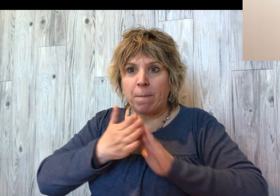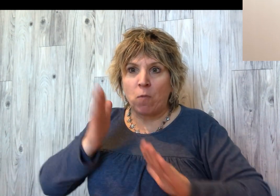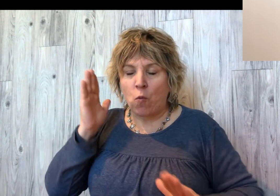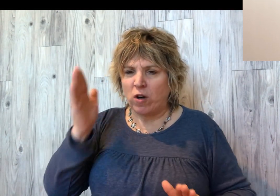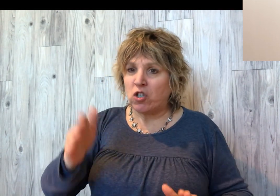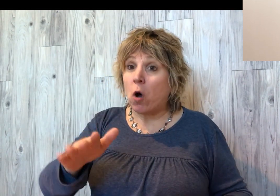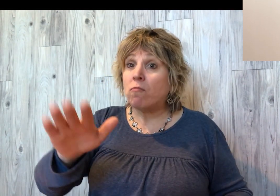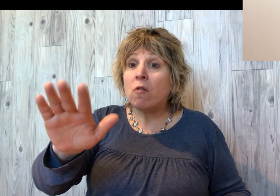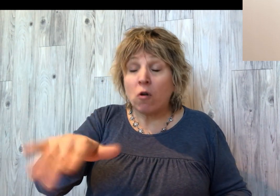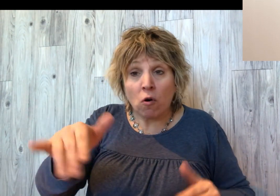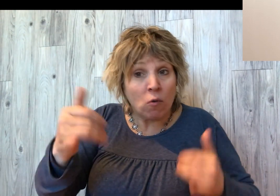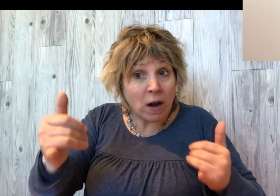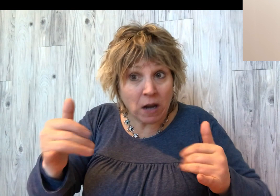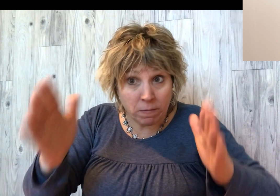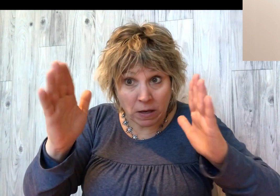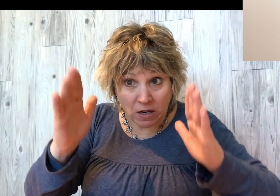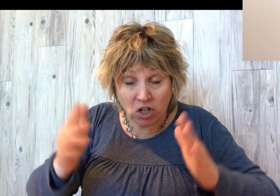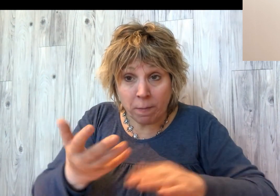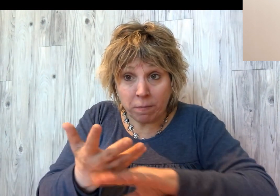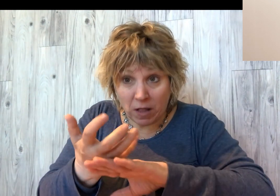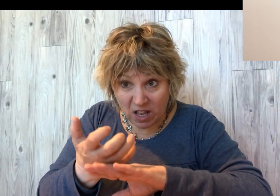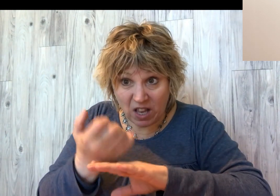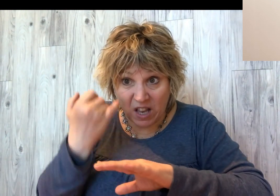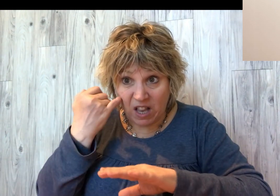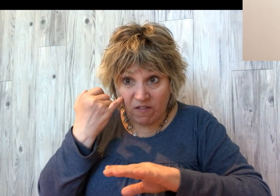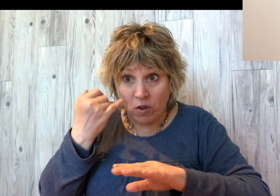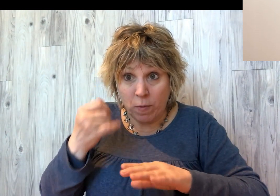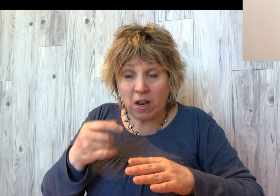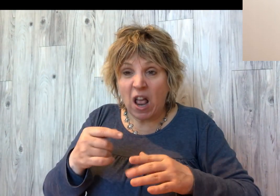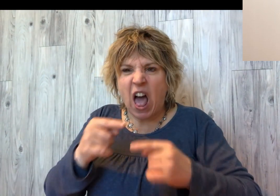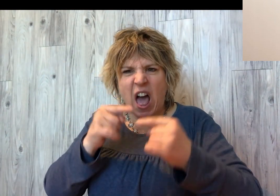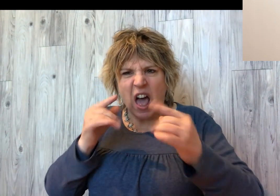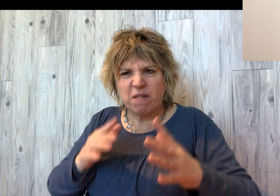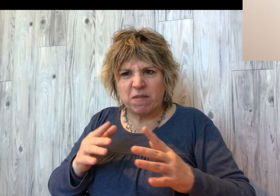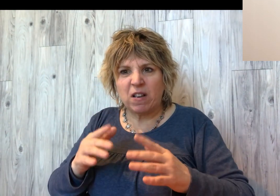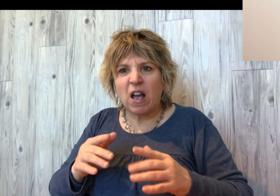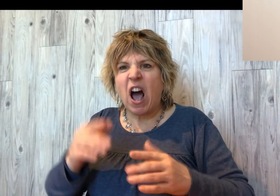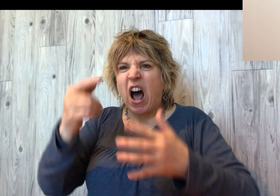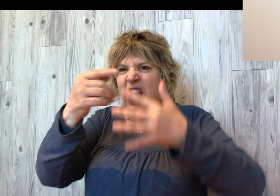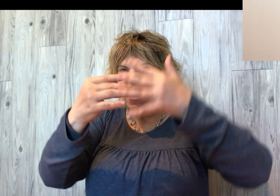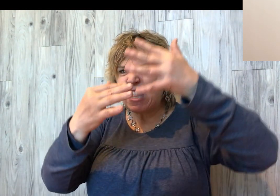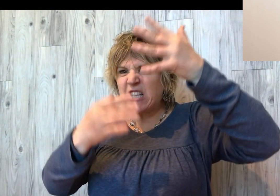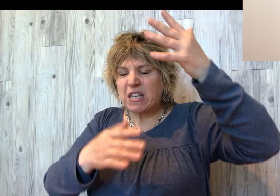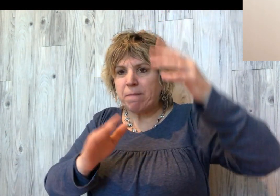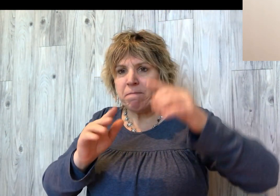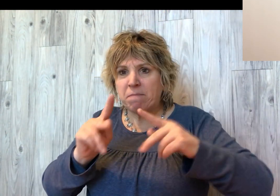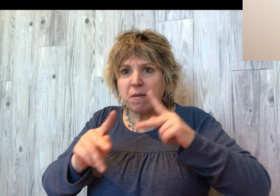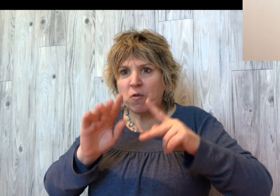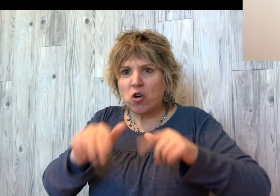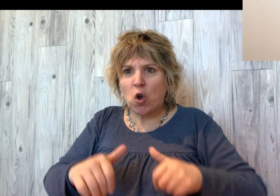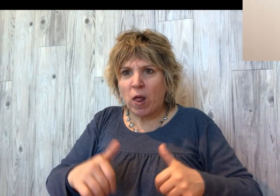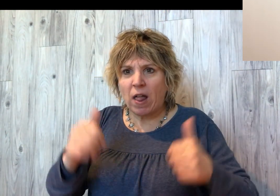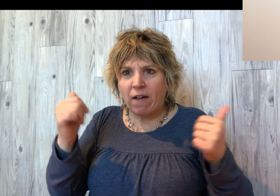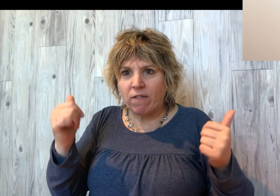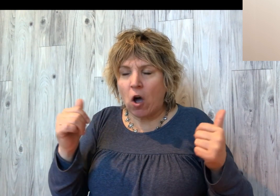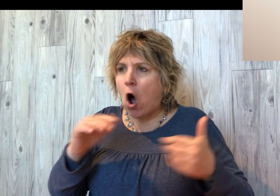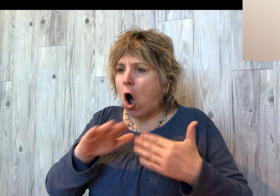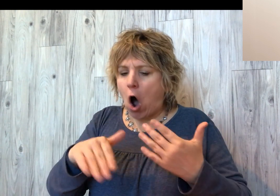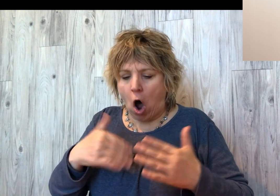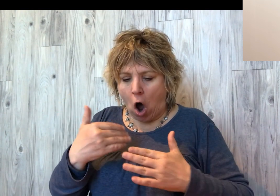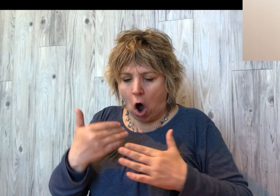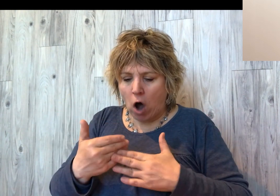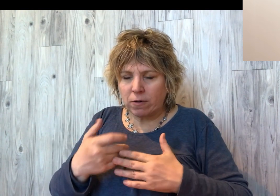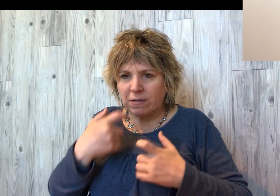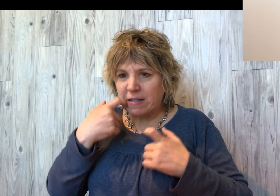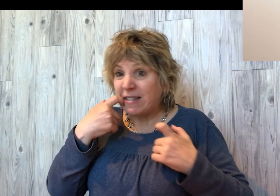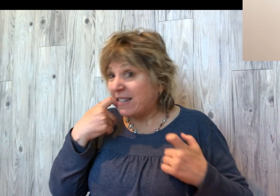So I'm pleading with you right now. If you've been making enemies of people, if you've got a list of people now in your life and they're all out to